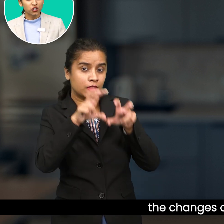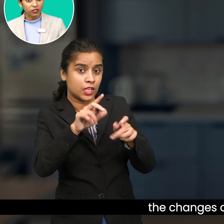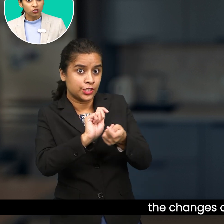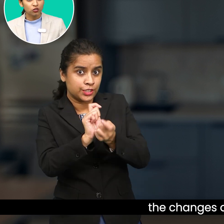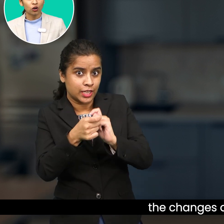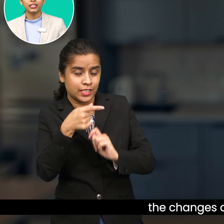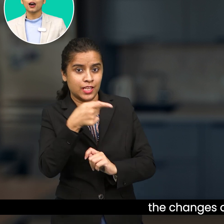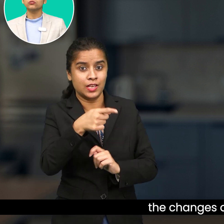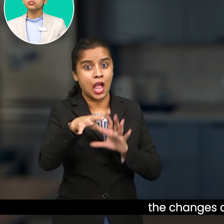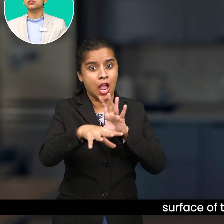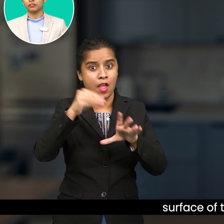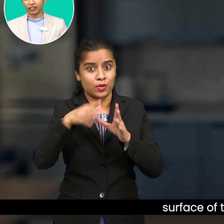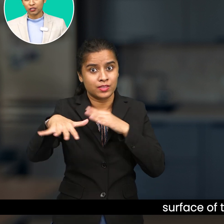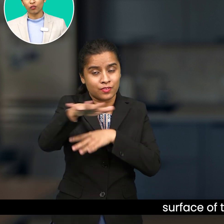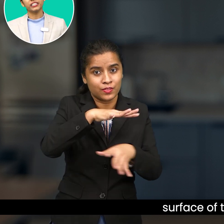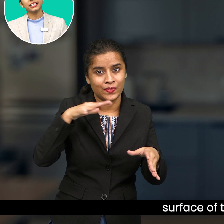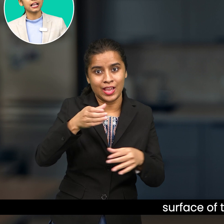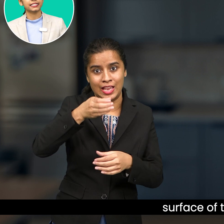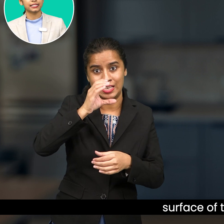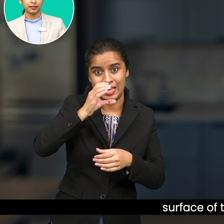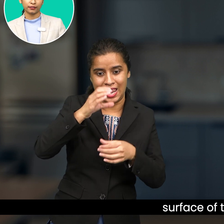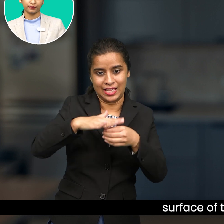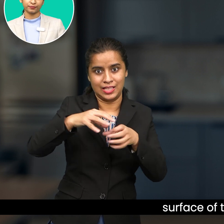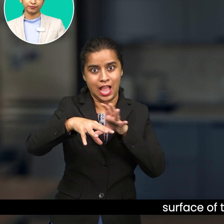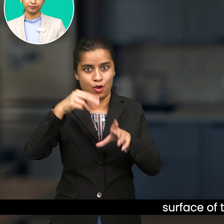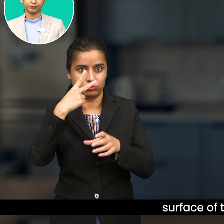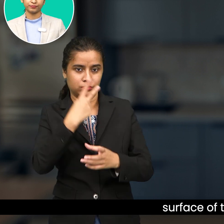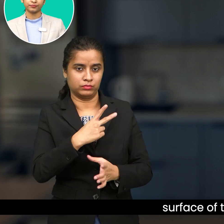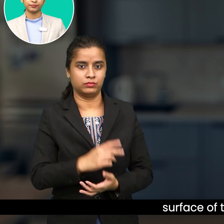Observe the changes on the outer surface of the glass.